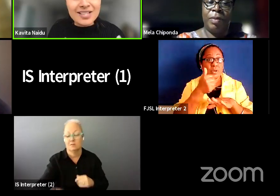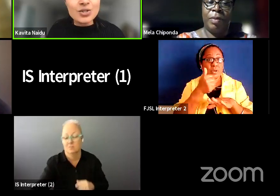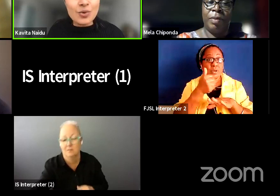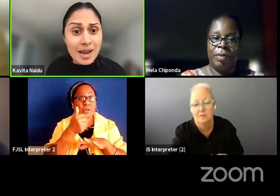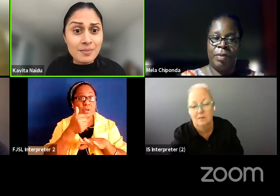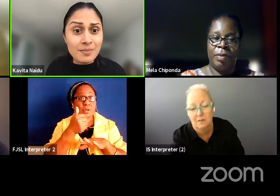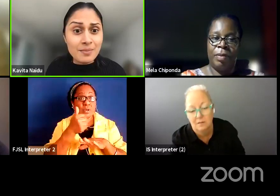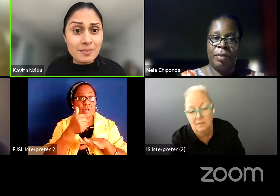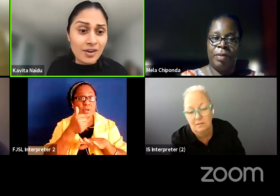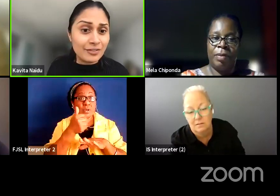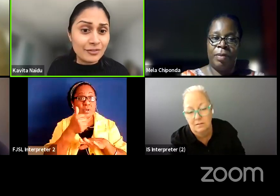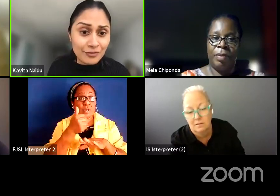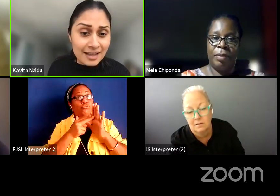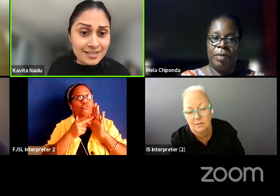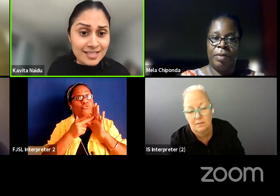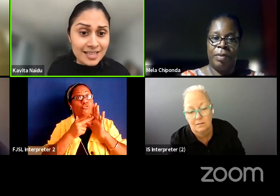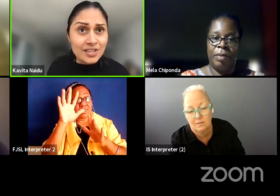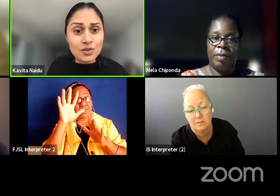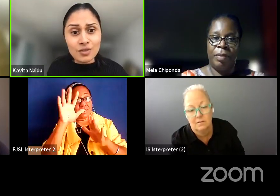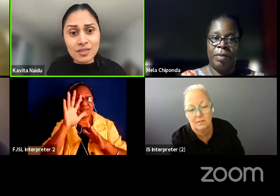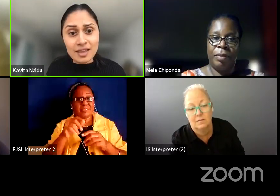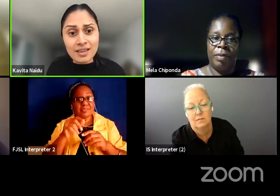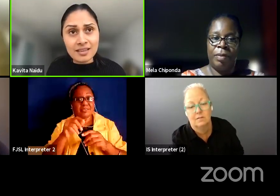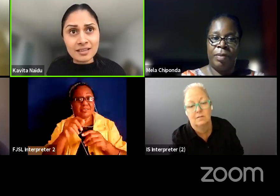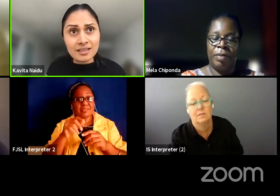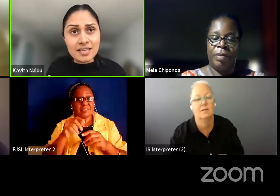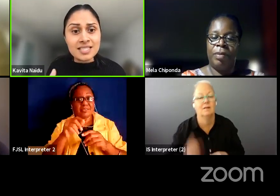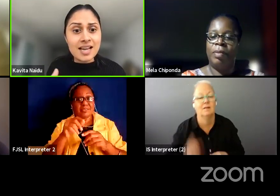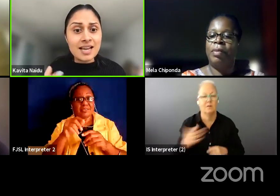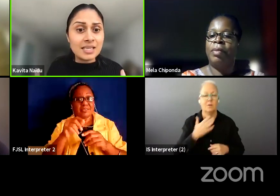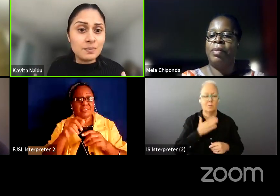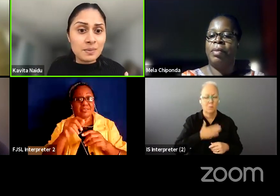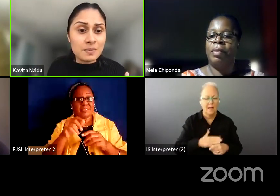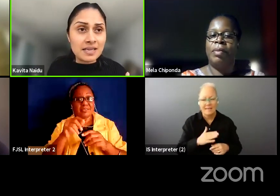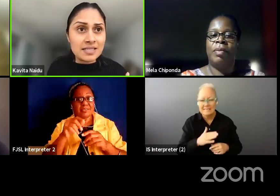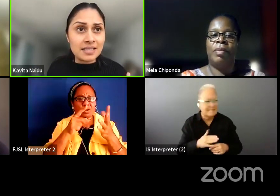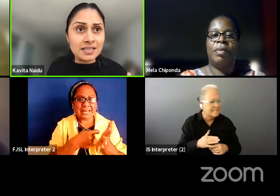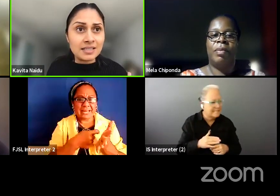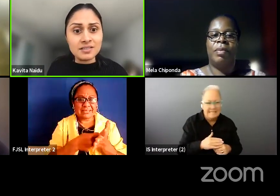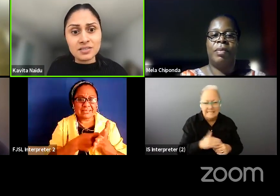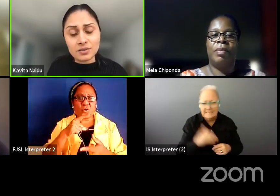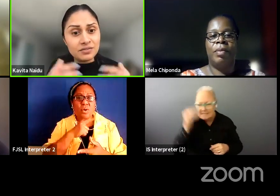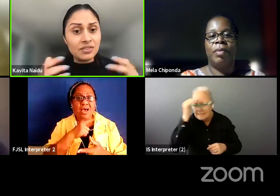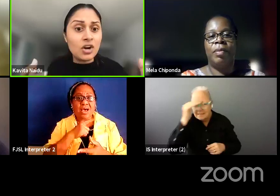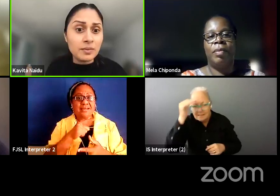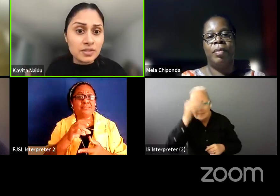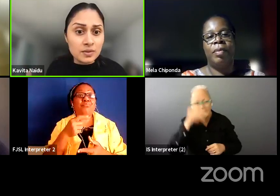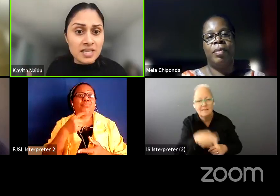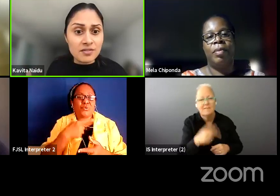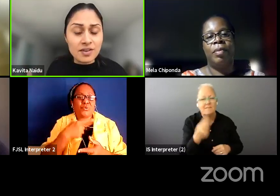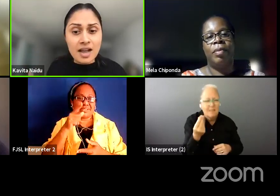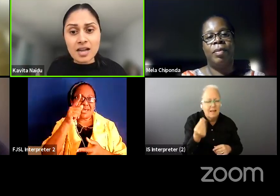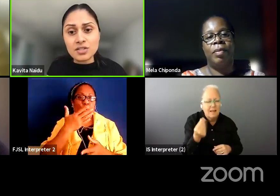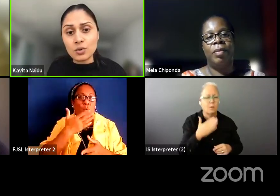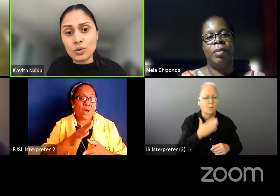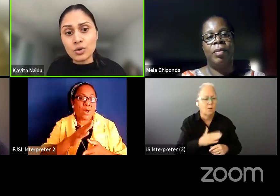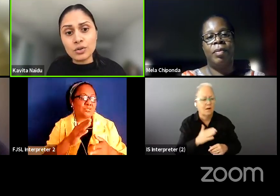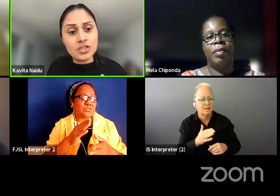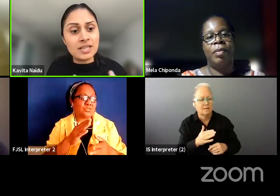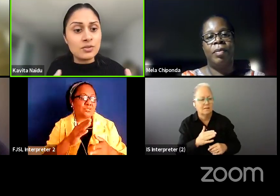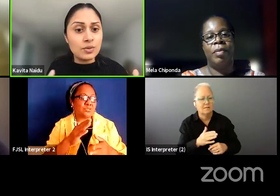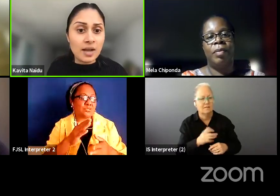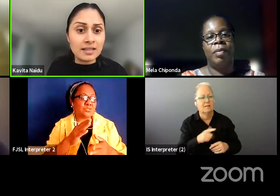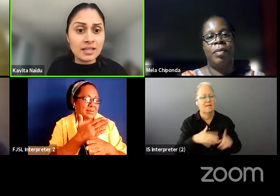north, scrambling to find funds so that they can start implementing, you know, environmental safeguards